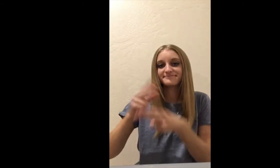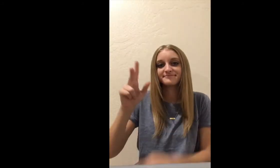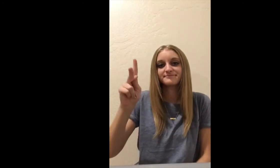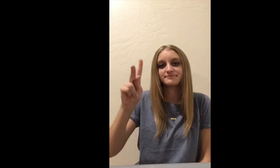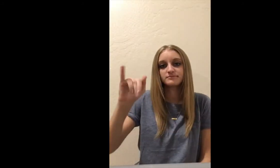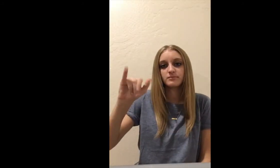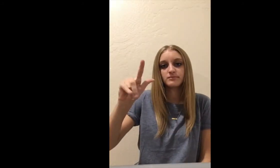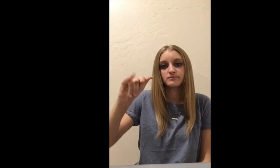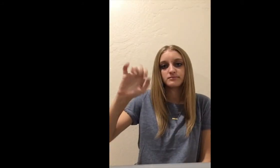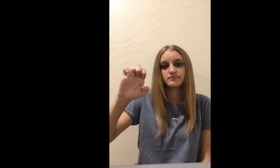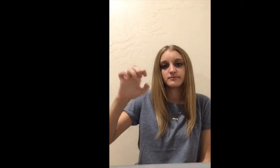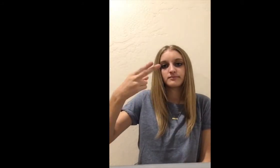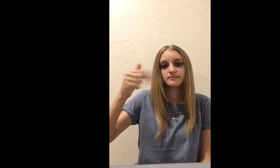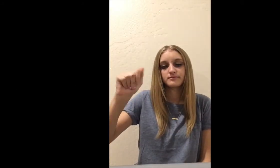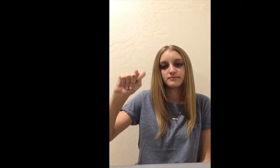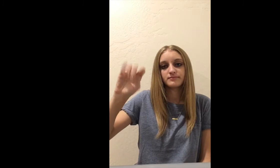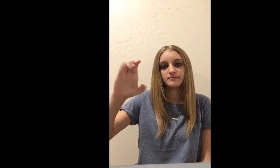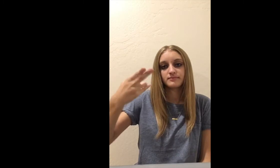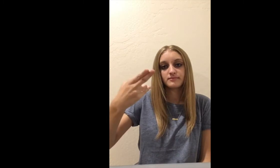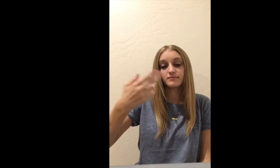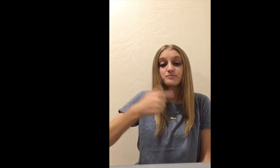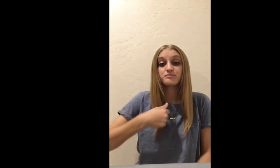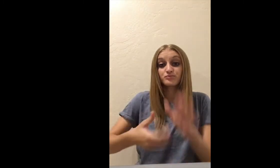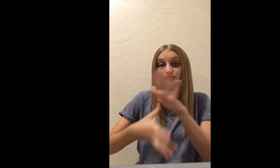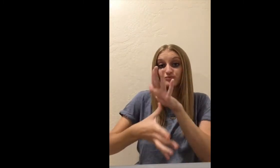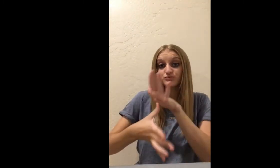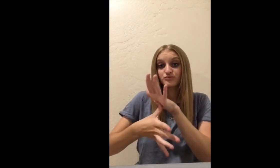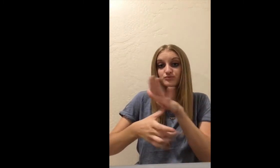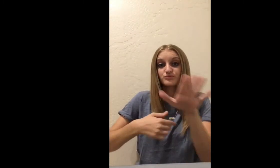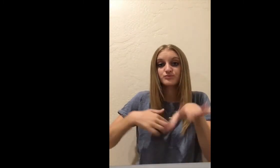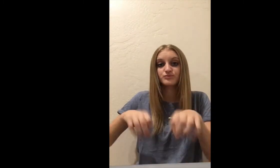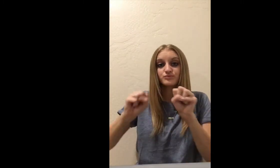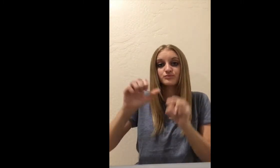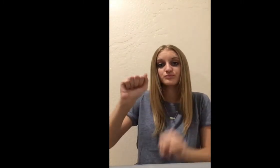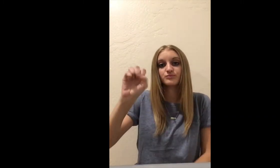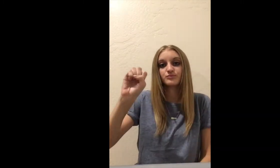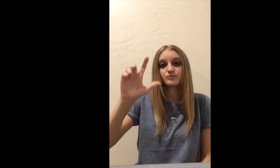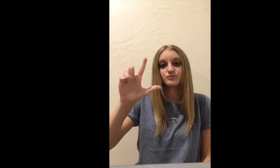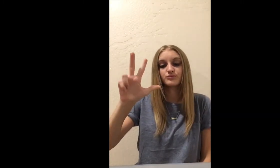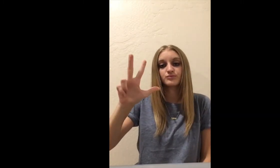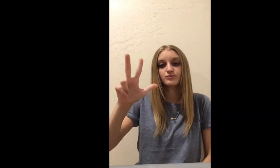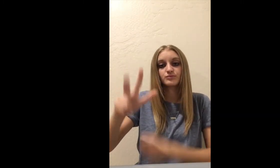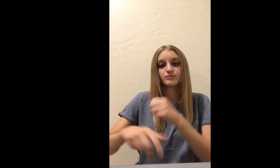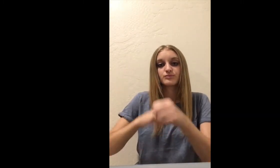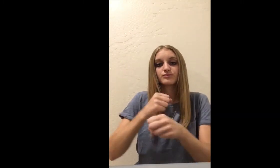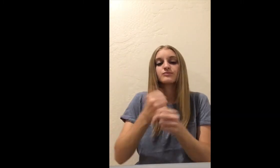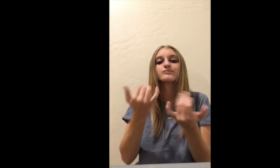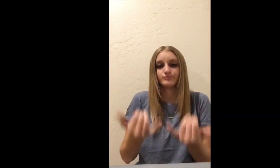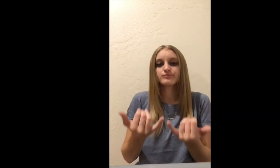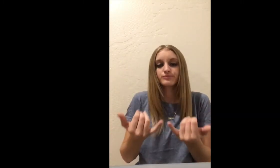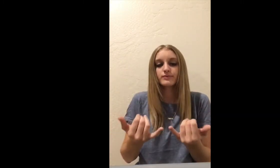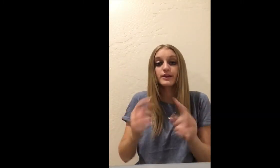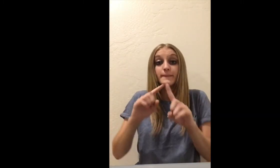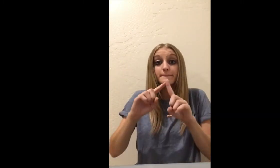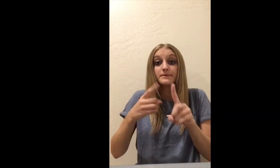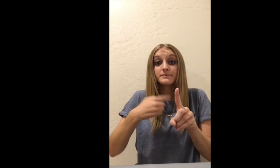My name is Kylie Hatch. I'm a senior, and I'm in ASL 3. But